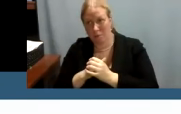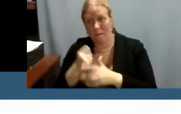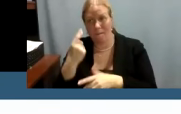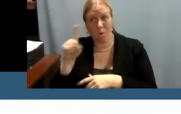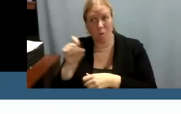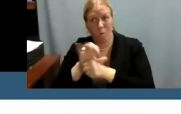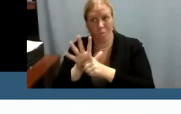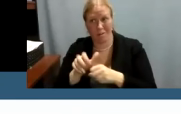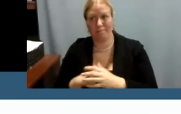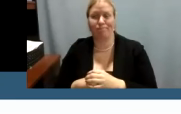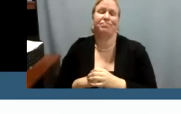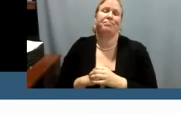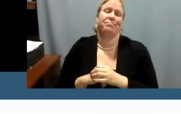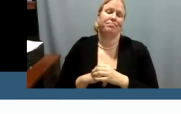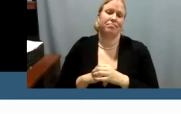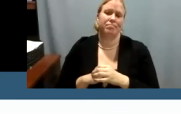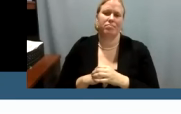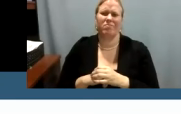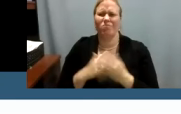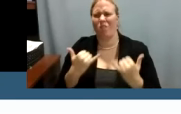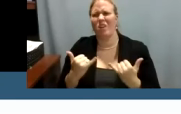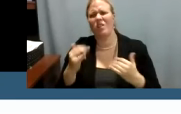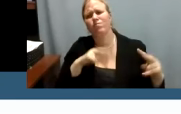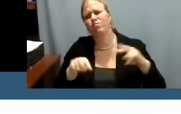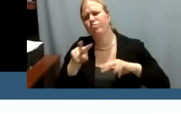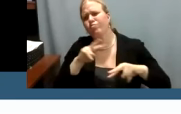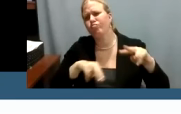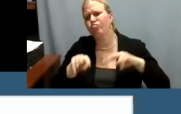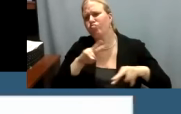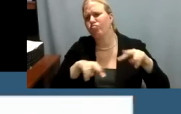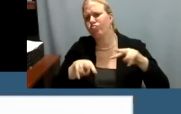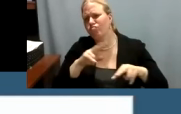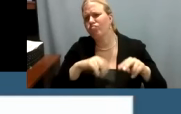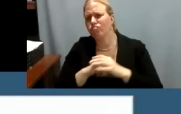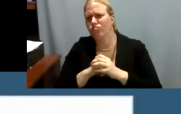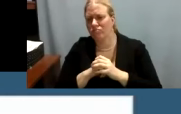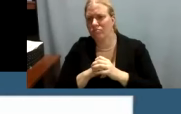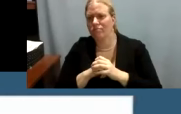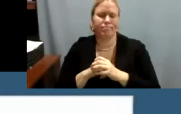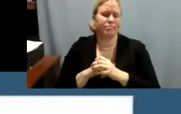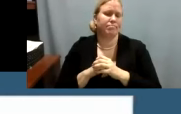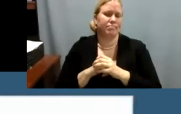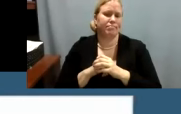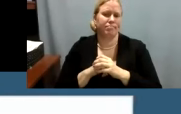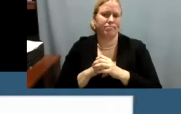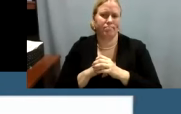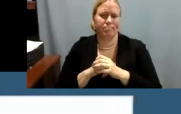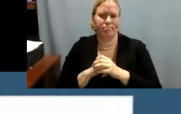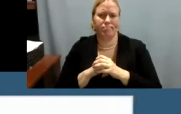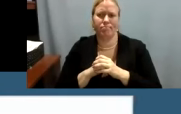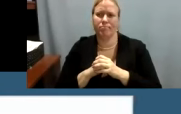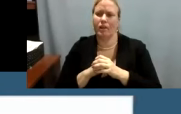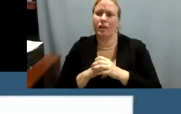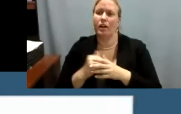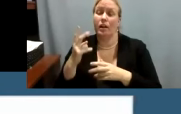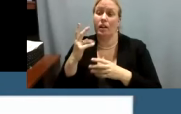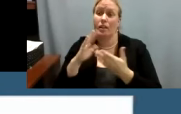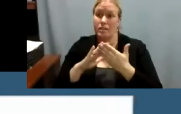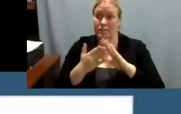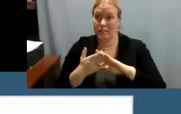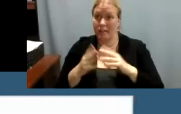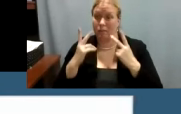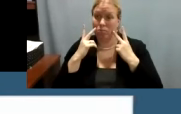we are um monitoring closely and um making sure that as we look at where we are as a city we